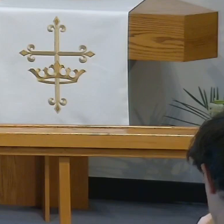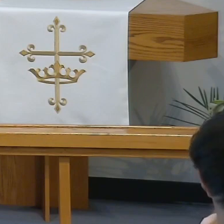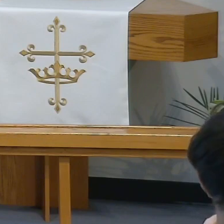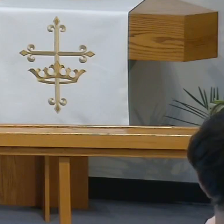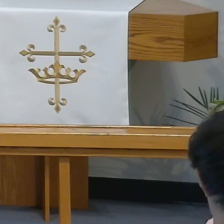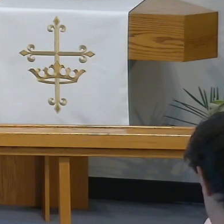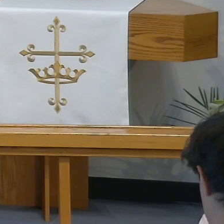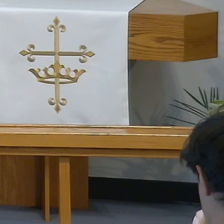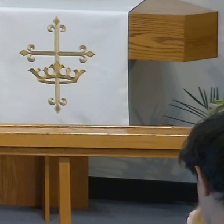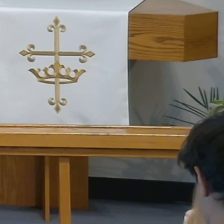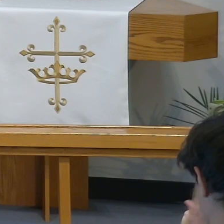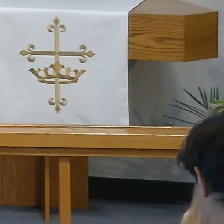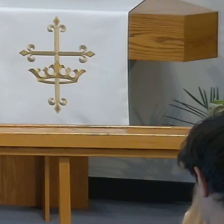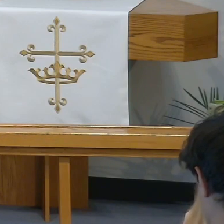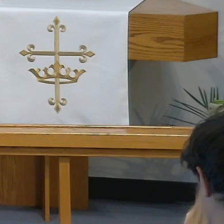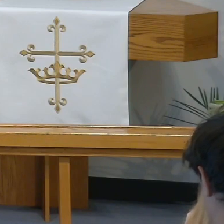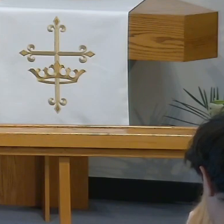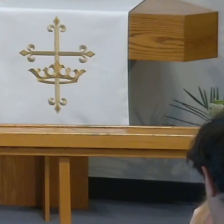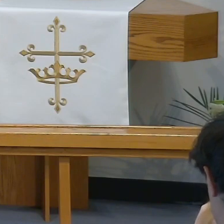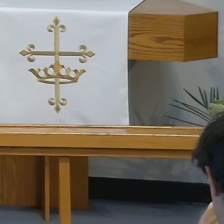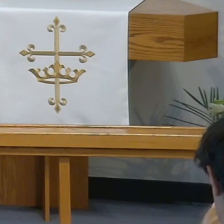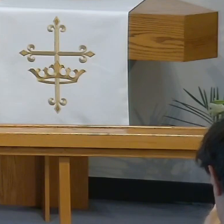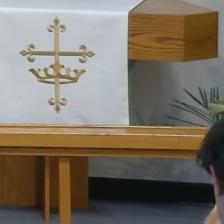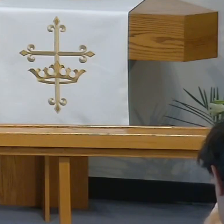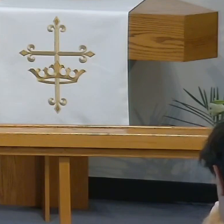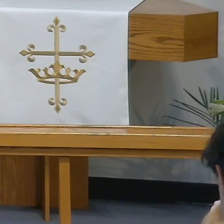He is not here.